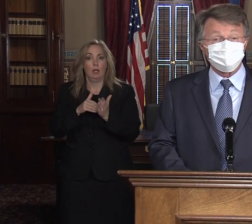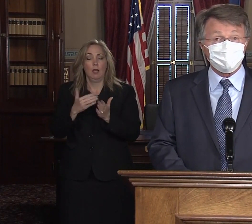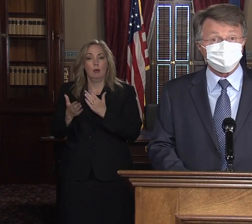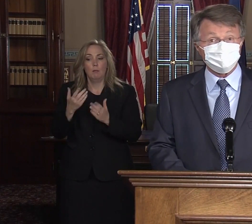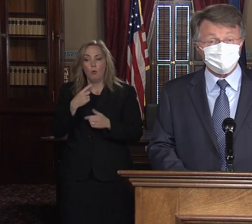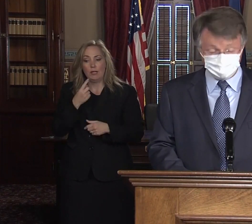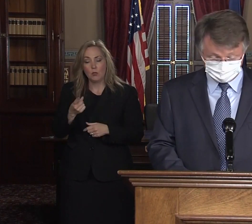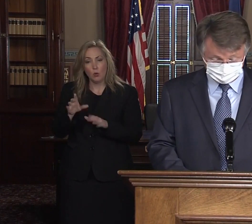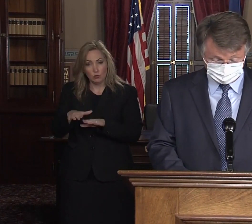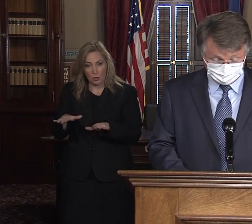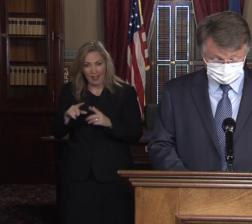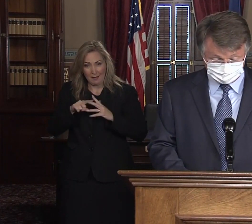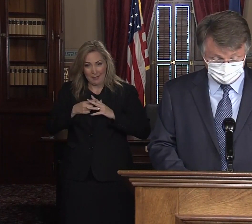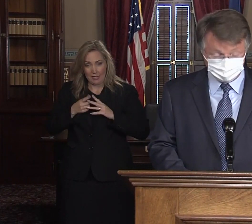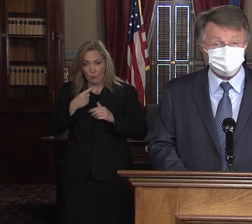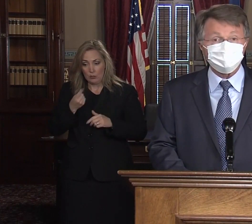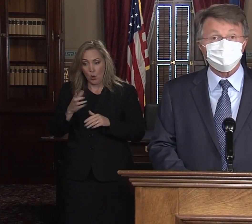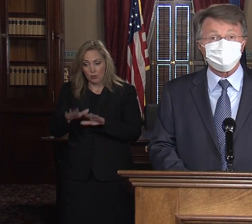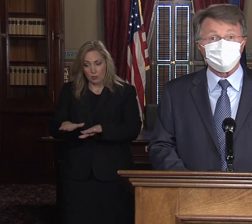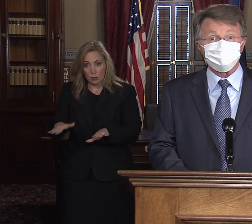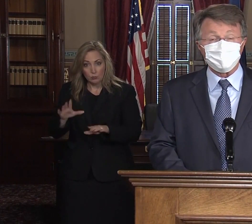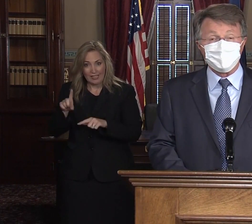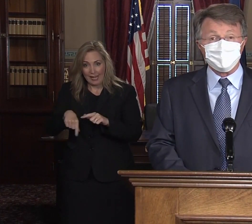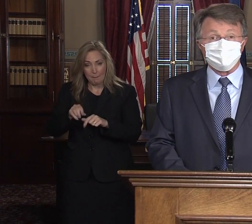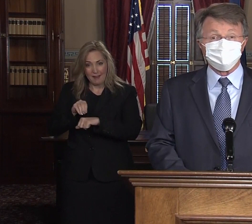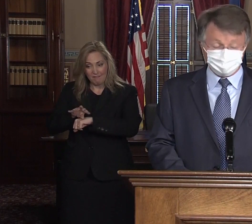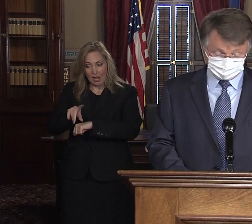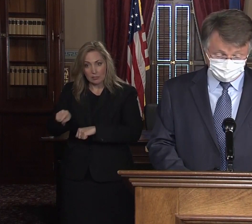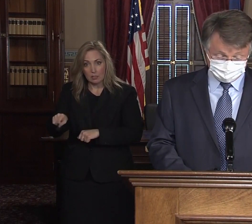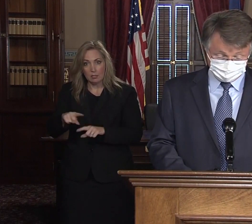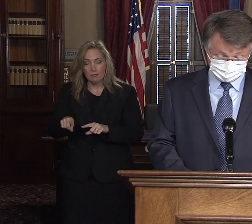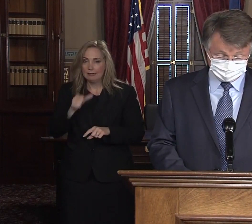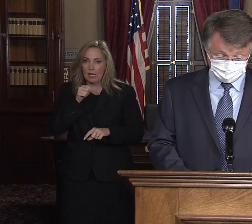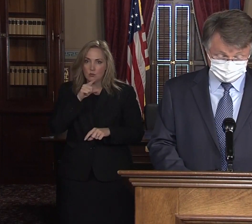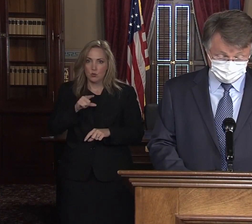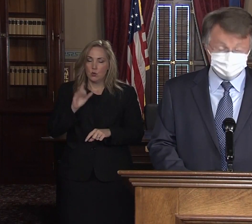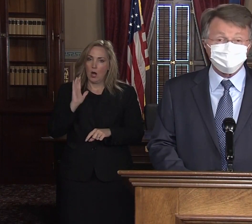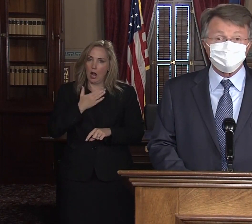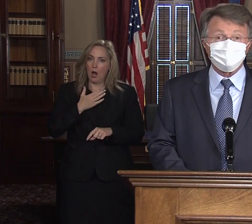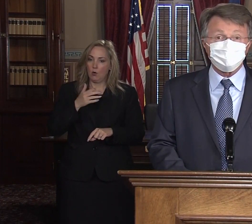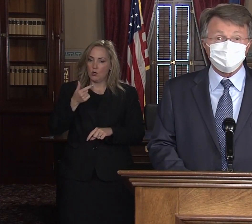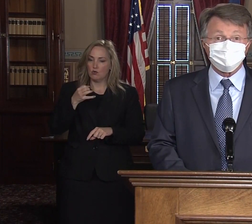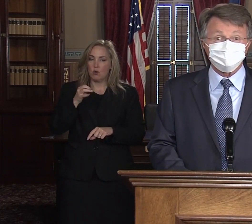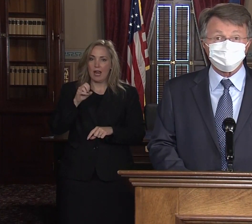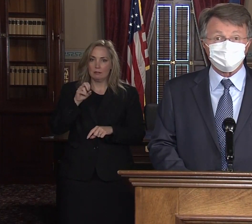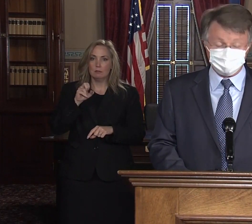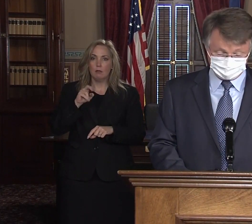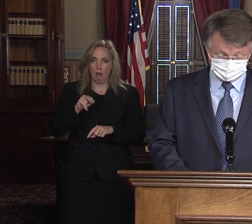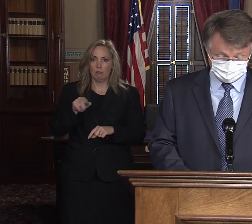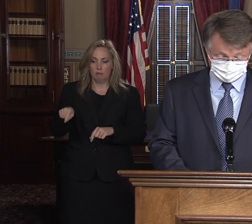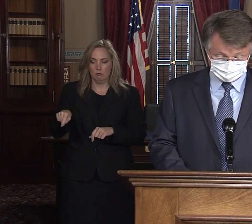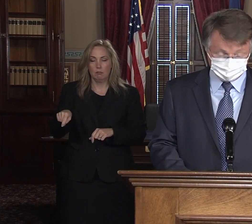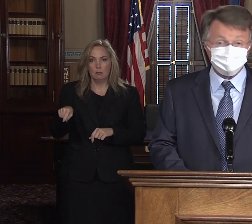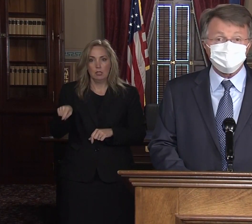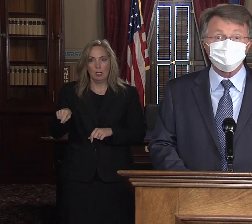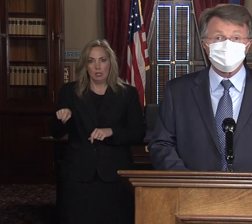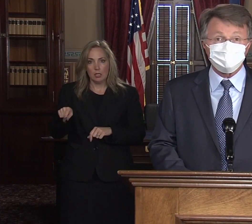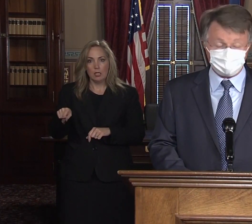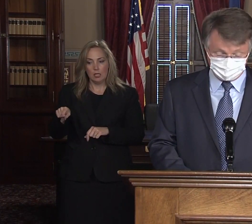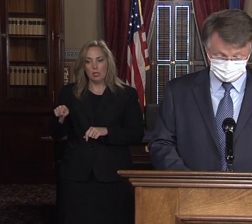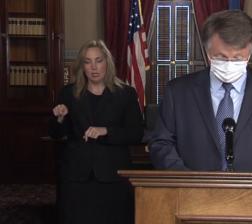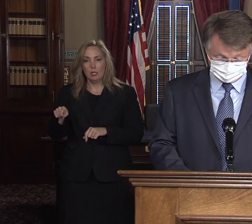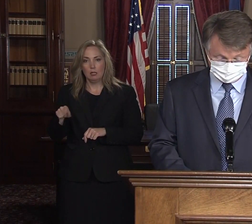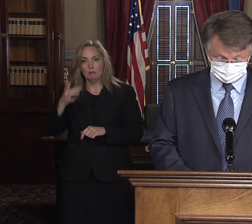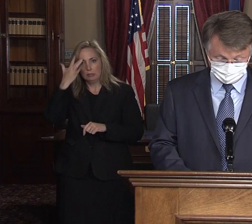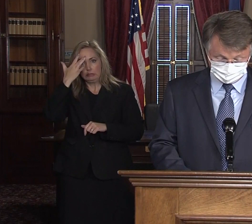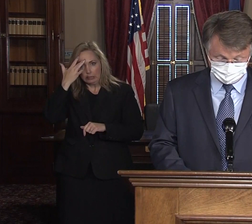not be infected, our youngest grandson, 3 years old, Josiah, whose name means the Lord heals, was admitted into the intensive